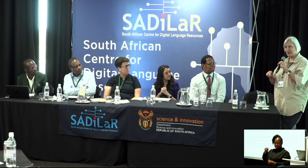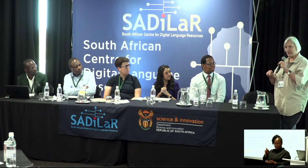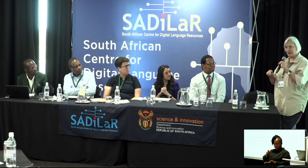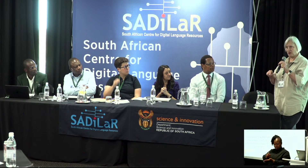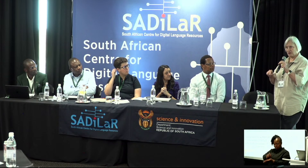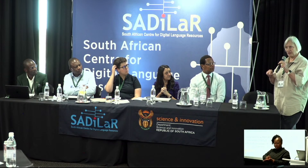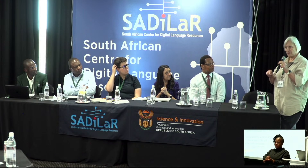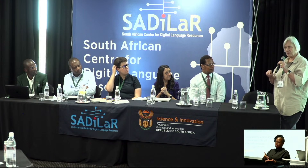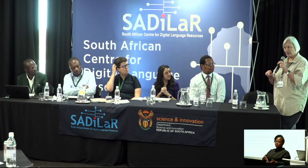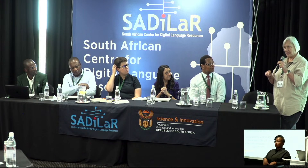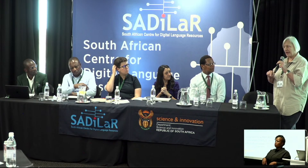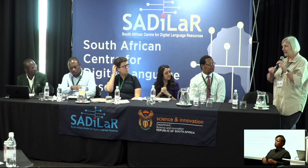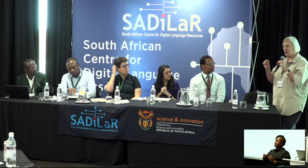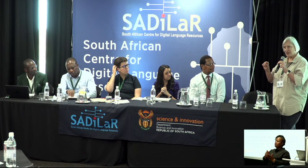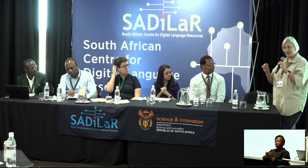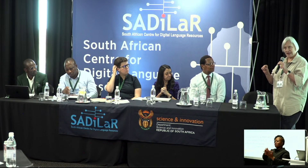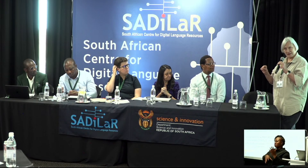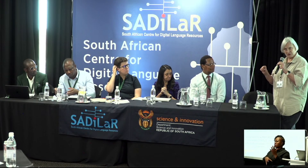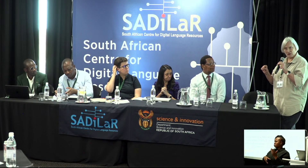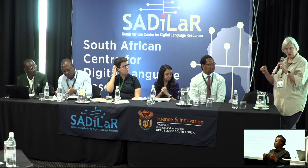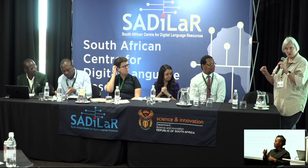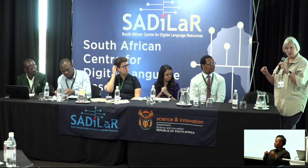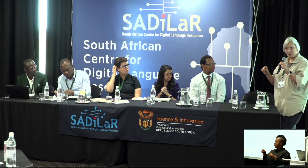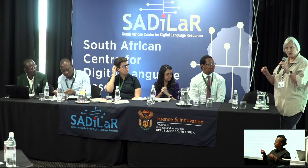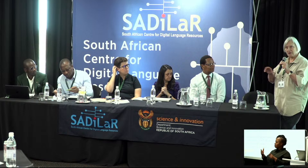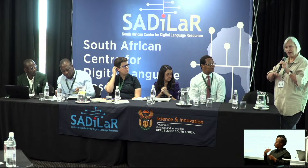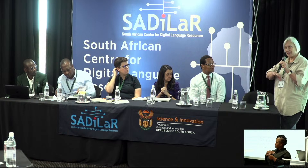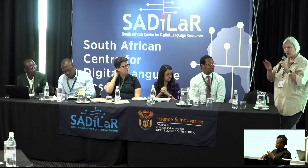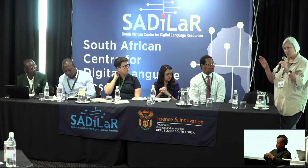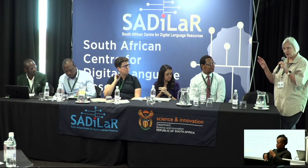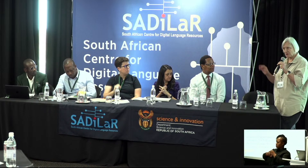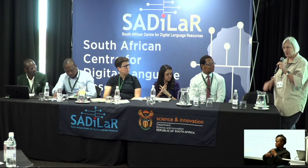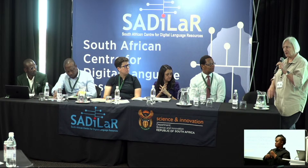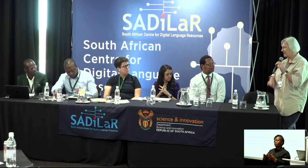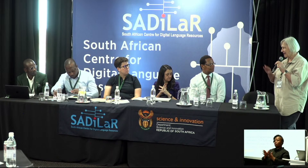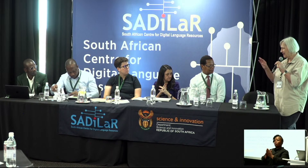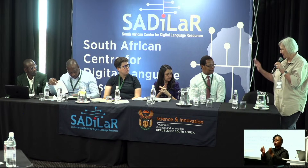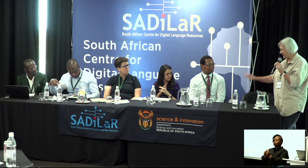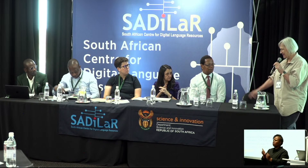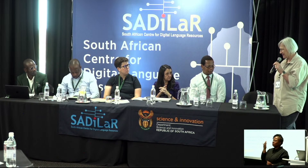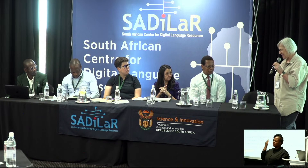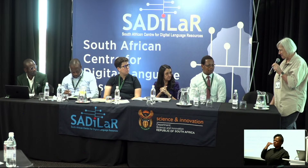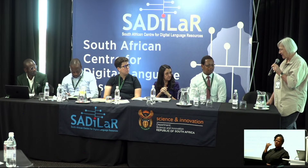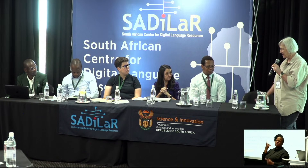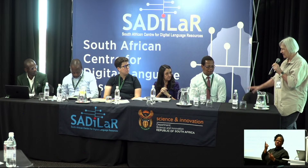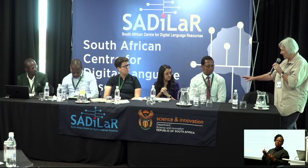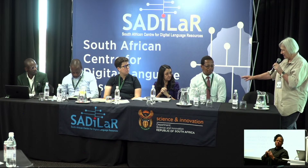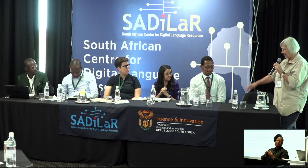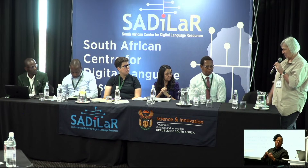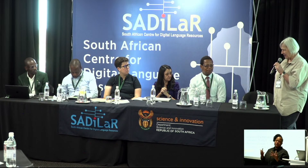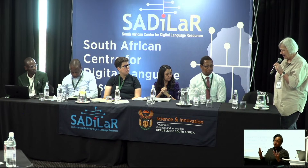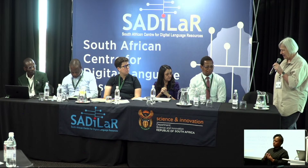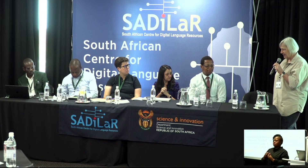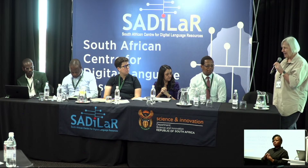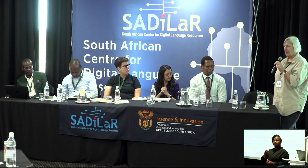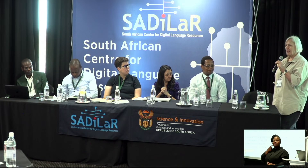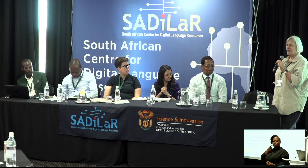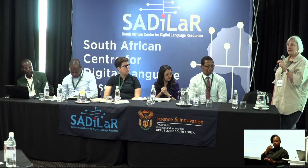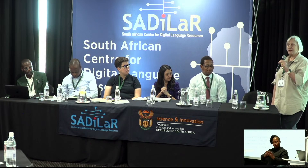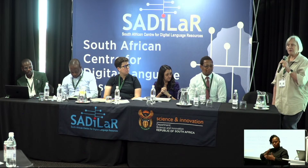write a Wikipedia article. Anybody can contribute. We've had workshops, we've done lots of stuff. We can do another